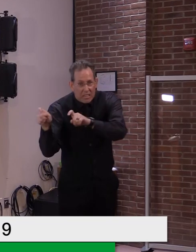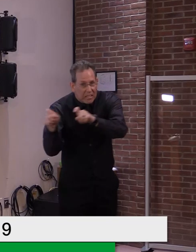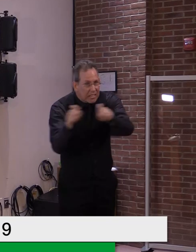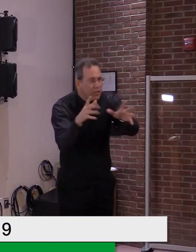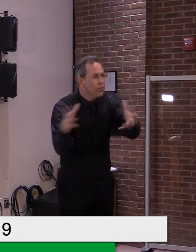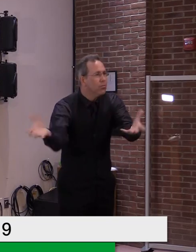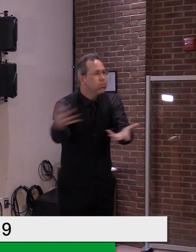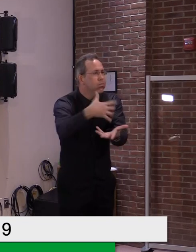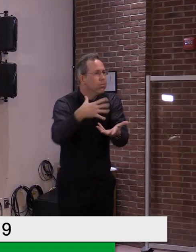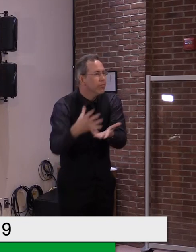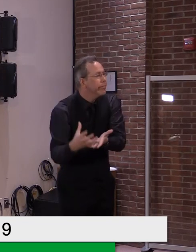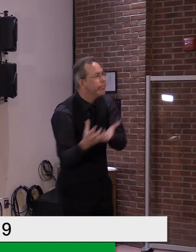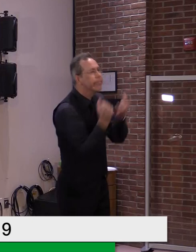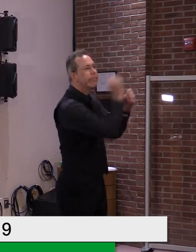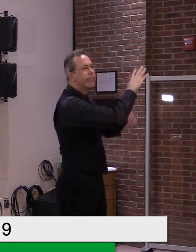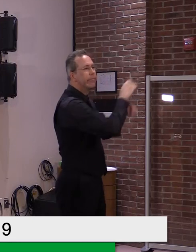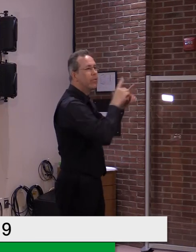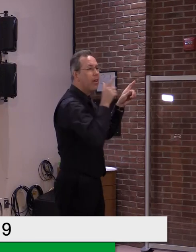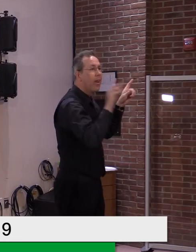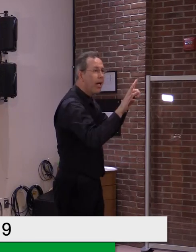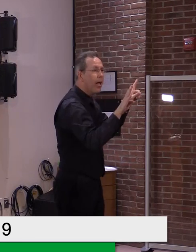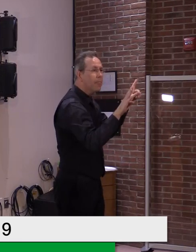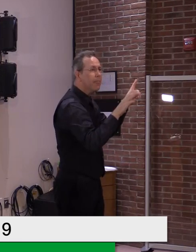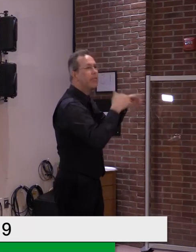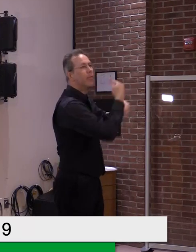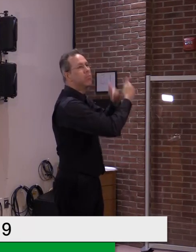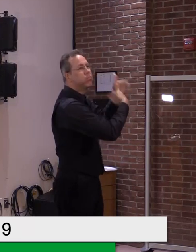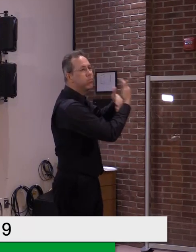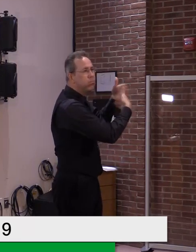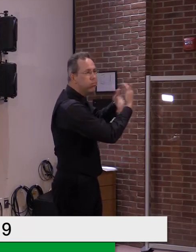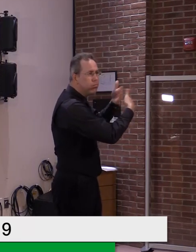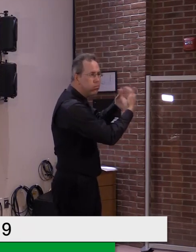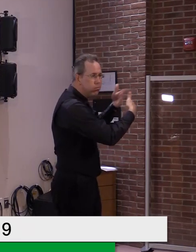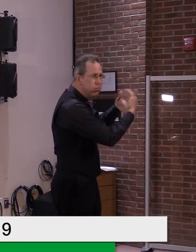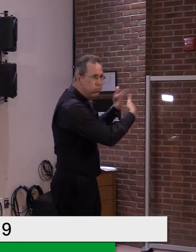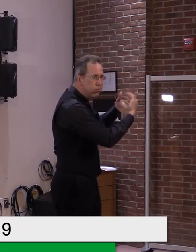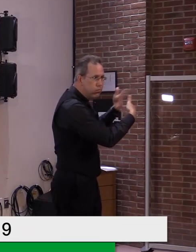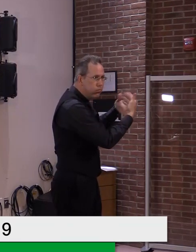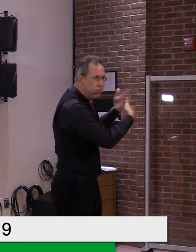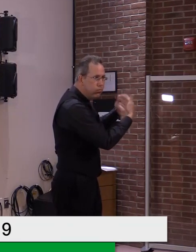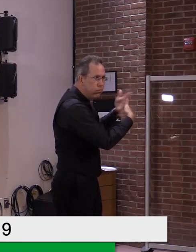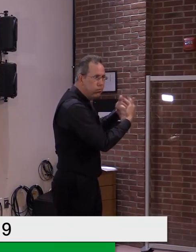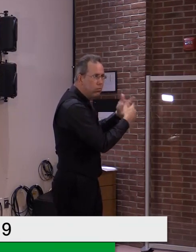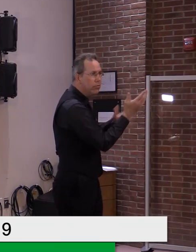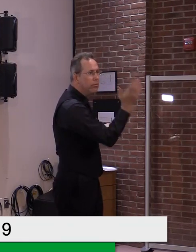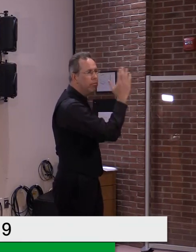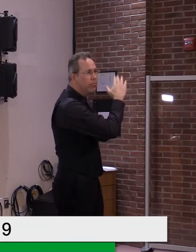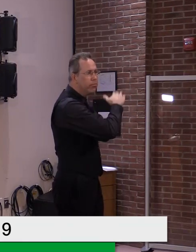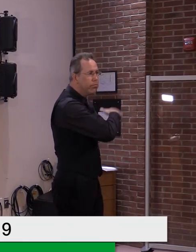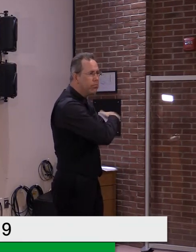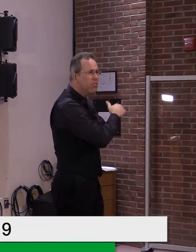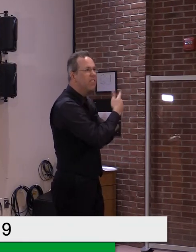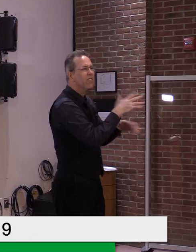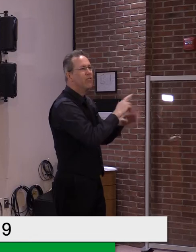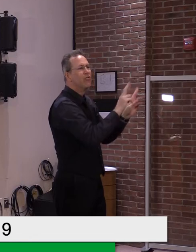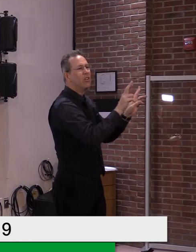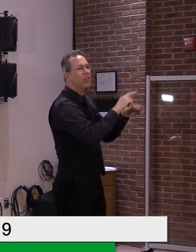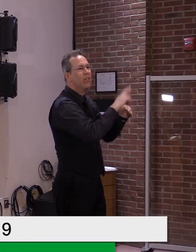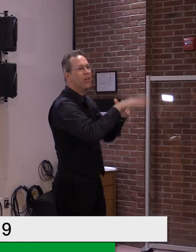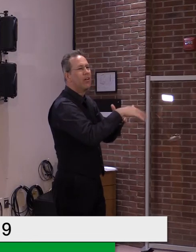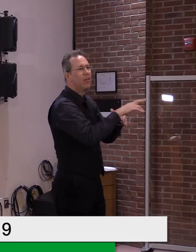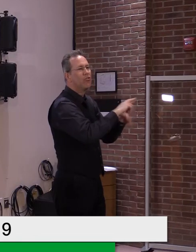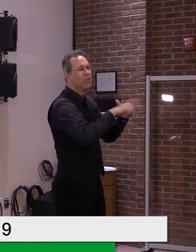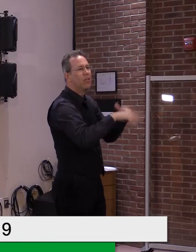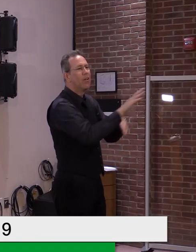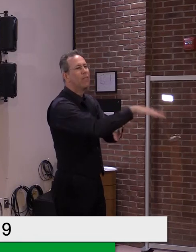comes in. Then it has to be analyzed. It has to be looked at. It has to be make sure that we got the correct numbers and everything like that.